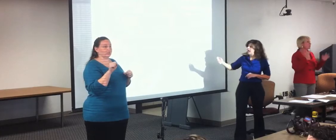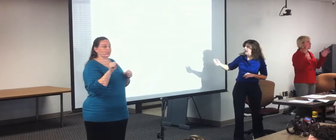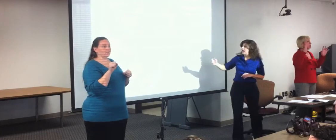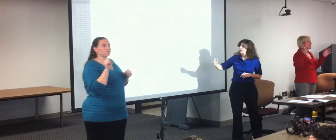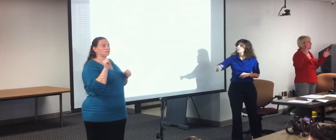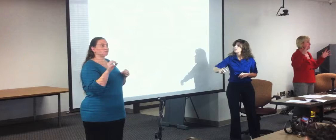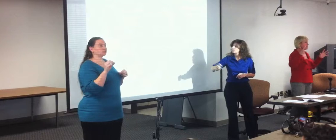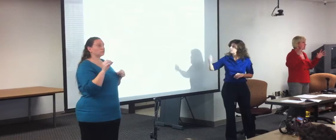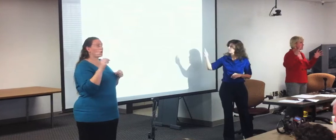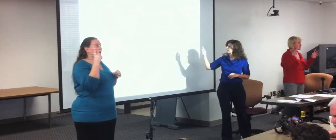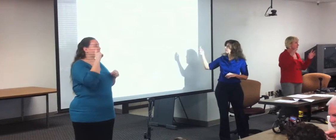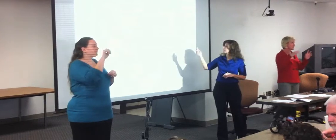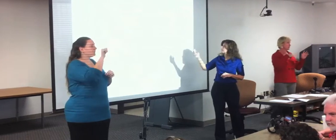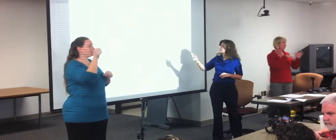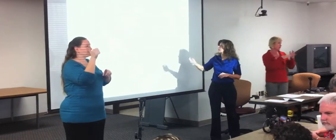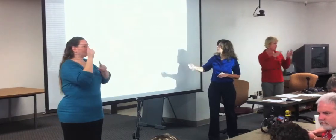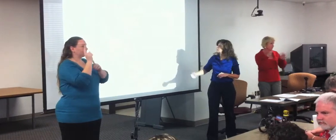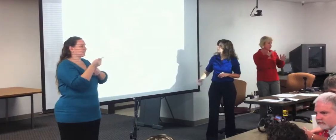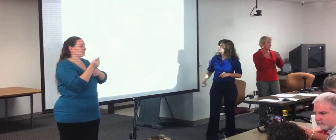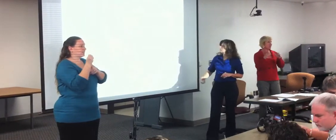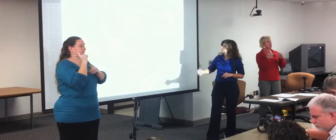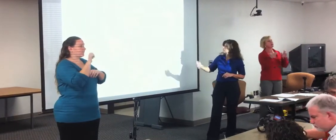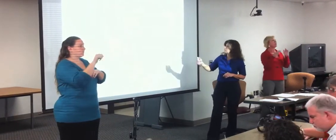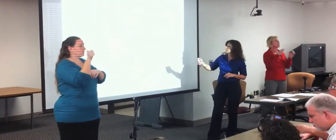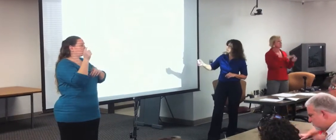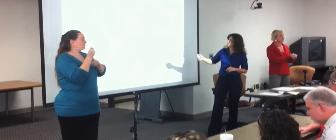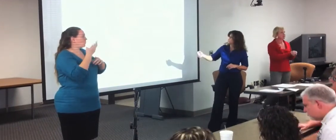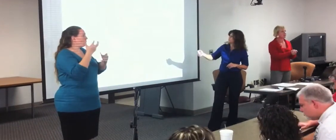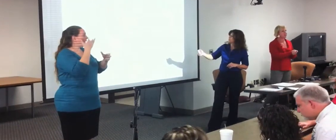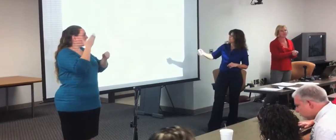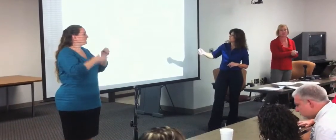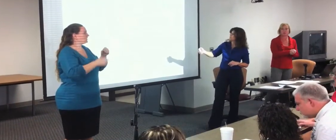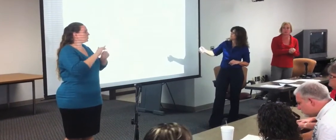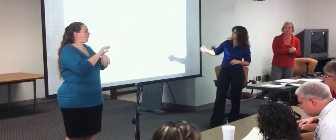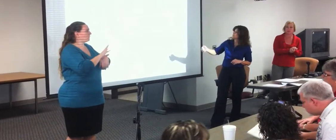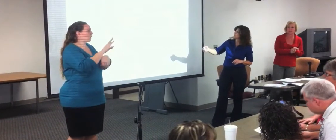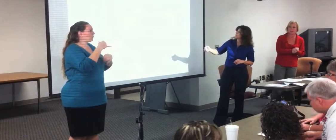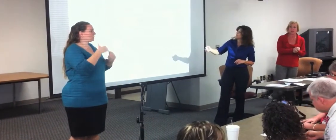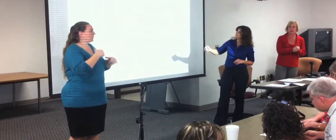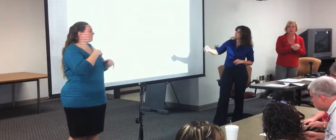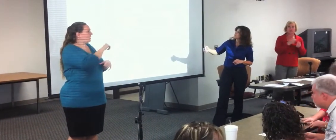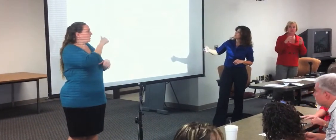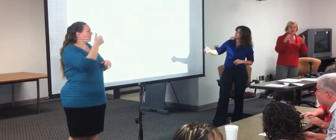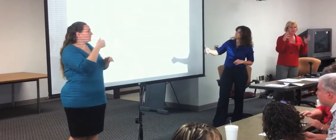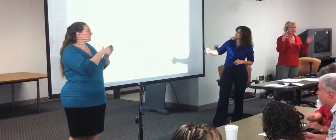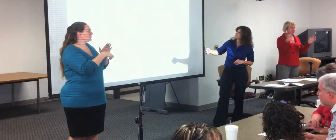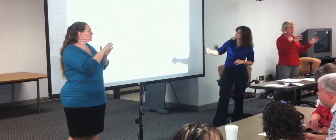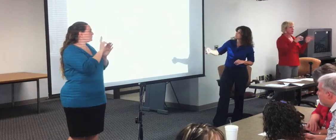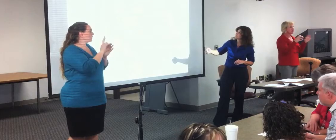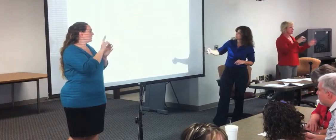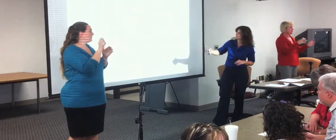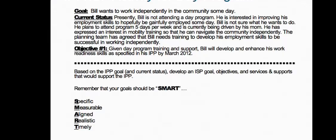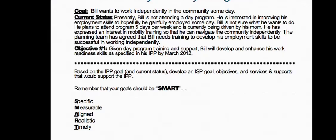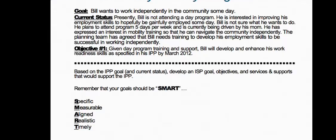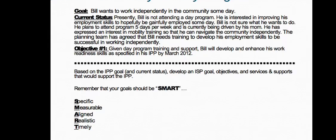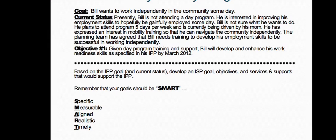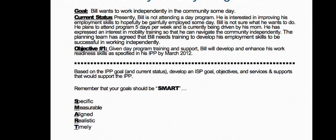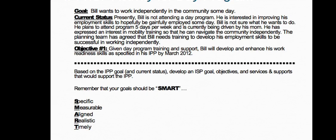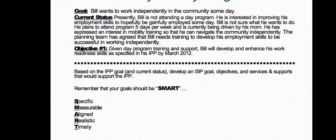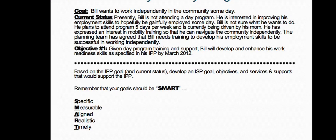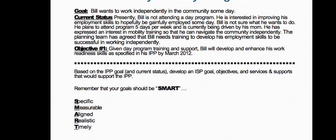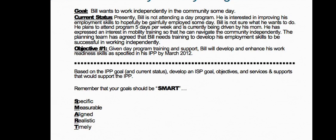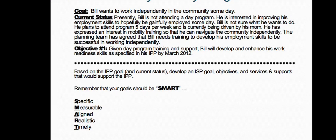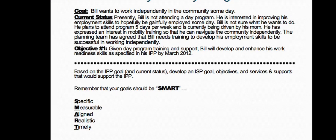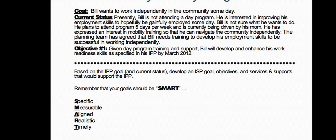So for 10 minutes, because we want to finish by 4 and we still have other things to go over, so work with your table on